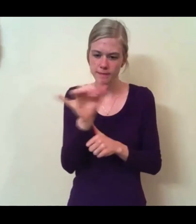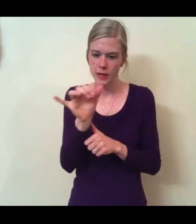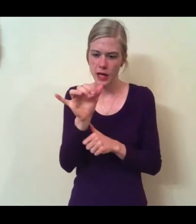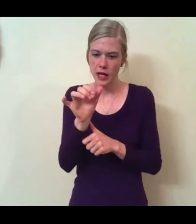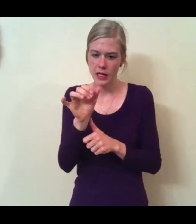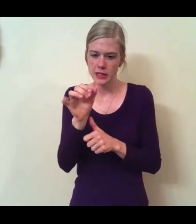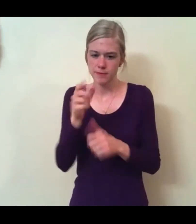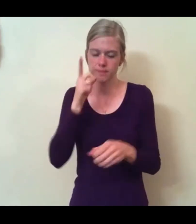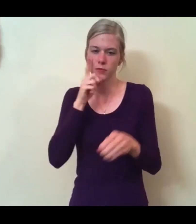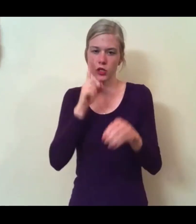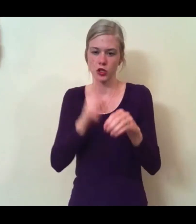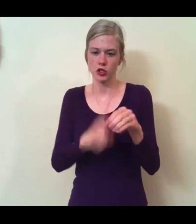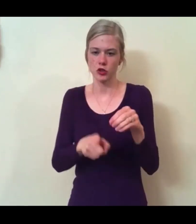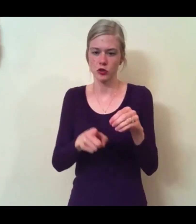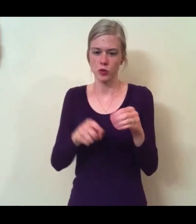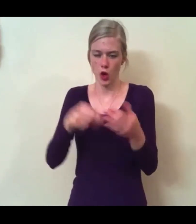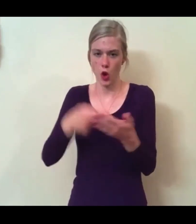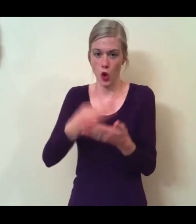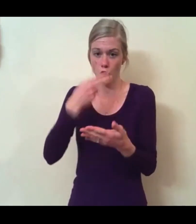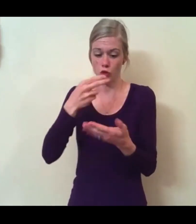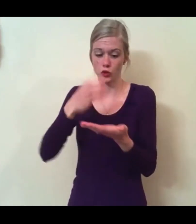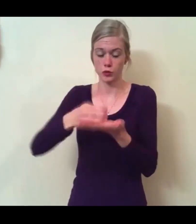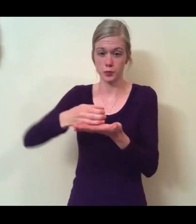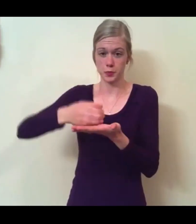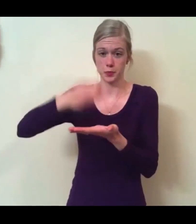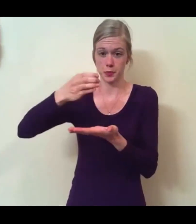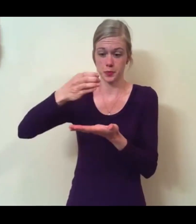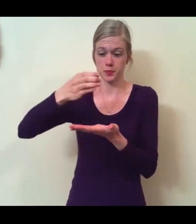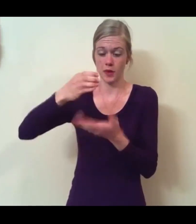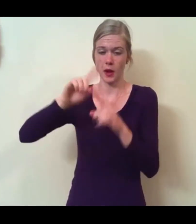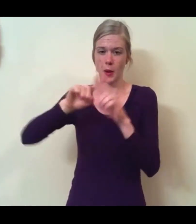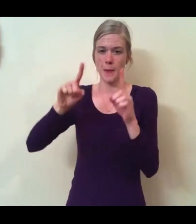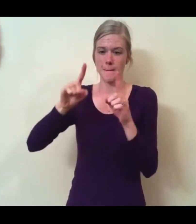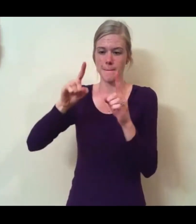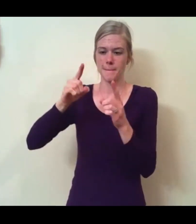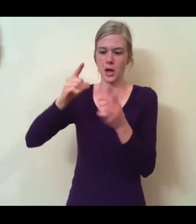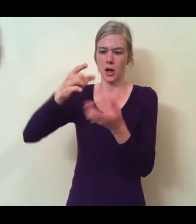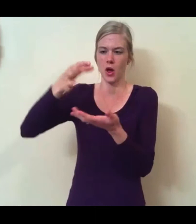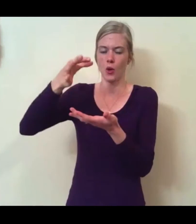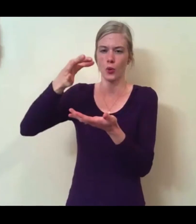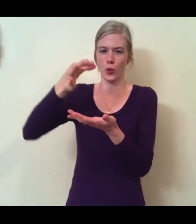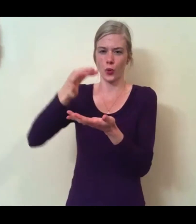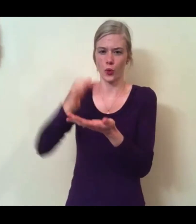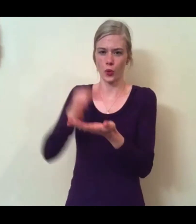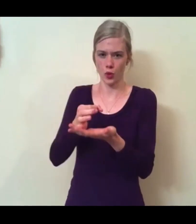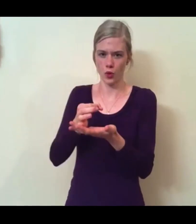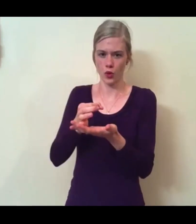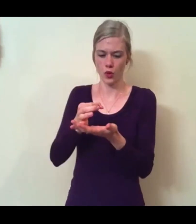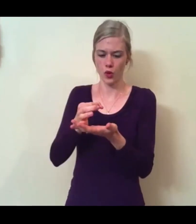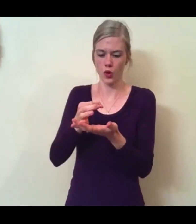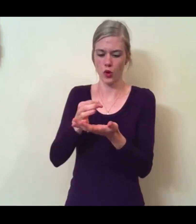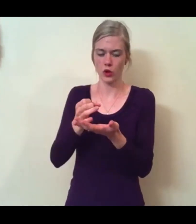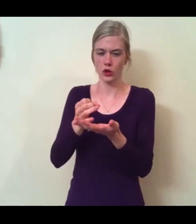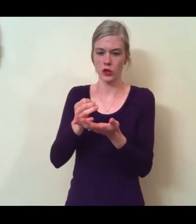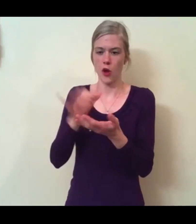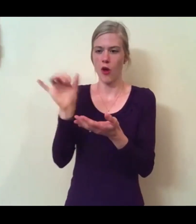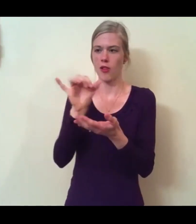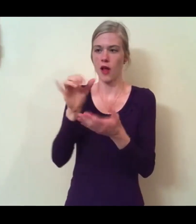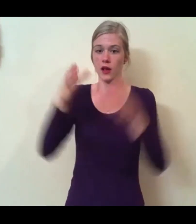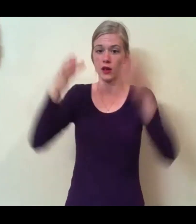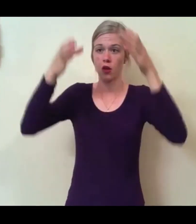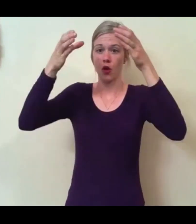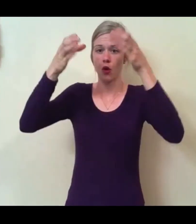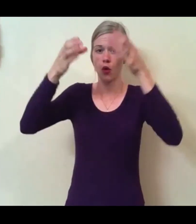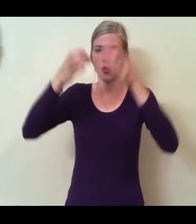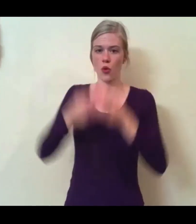at the bottom than at the top, sort of like a cone that's had the bottom point cut off. And at the top